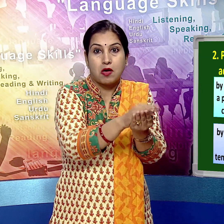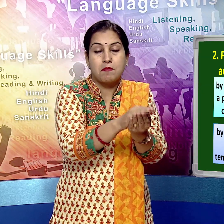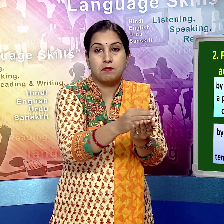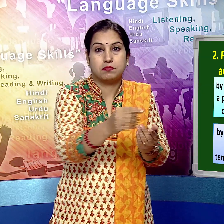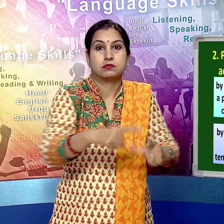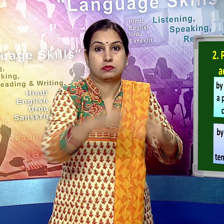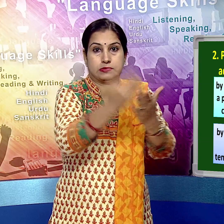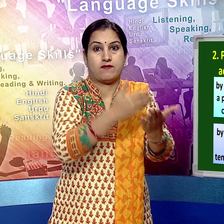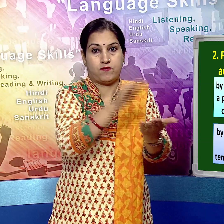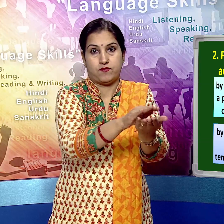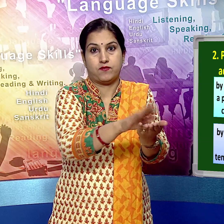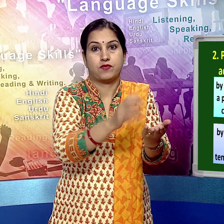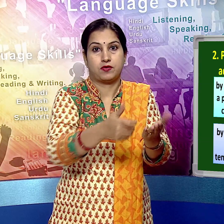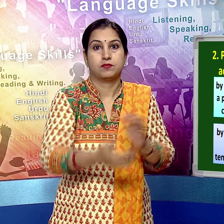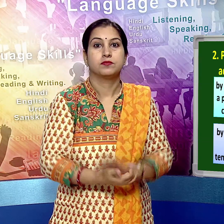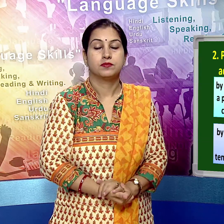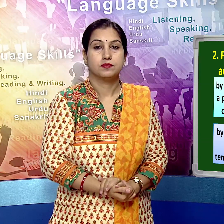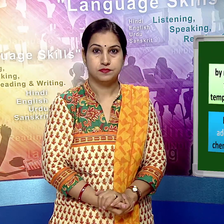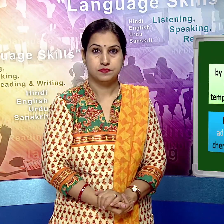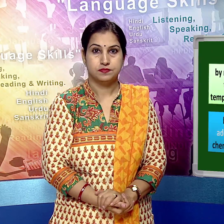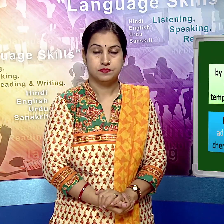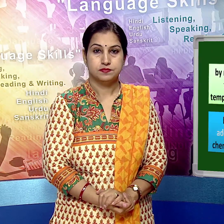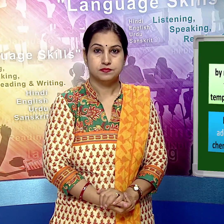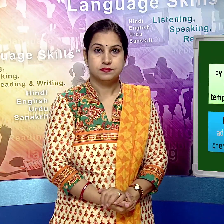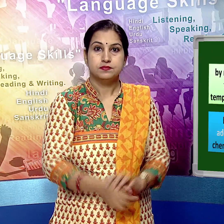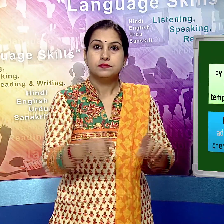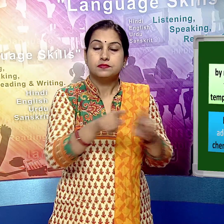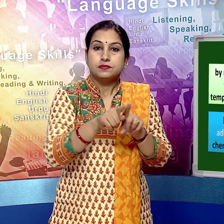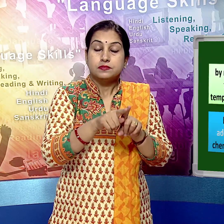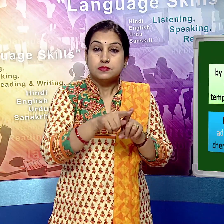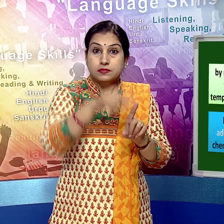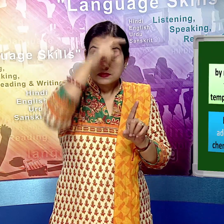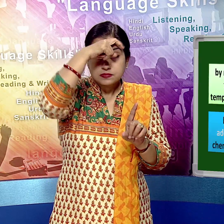frozen foods can be kept. By raising the temperature,